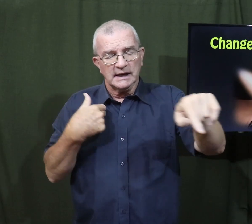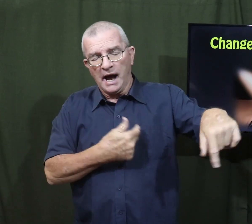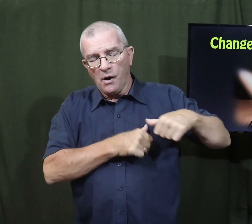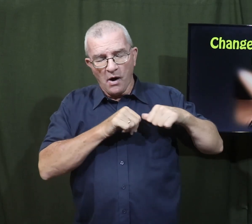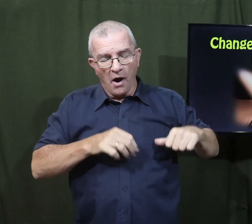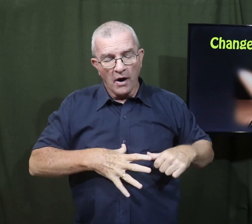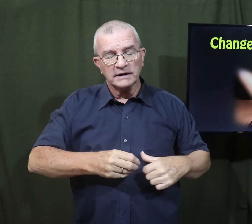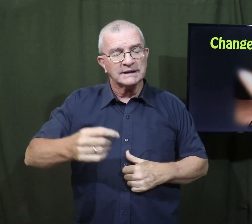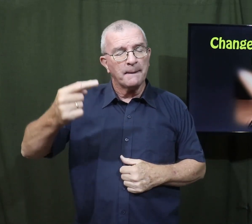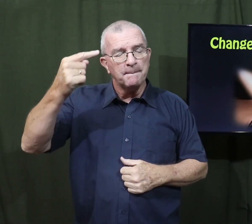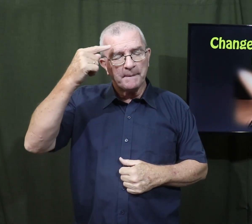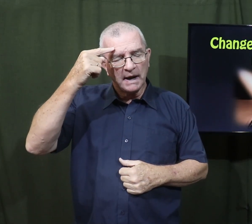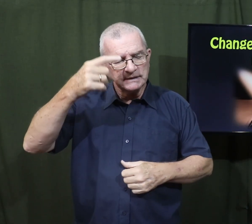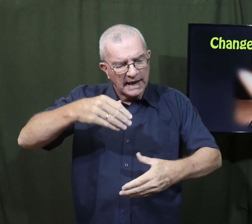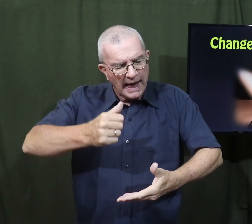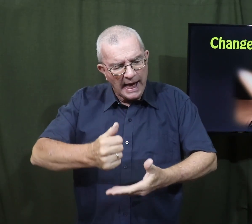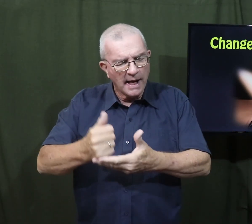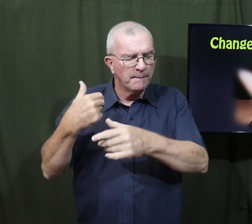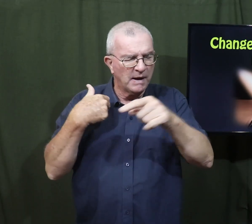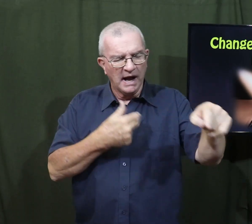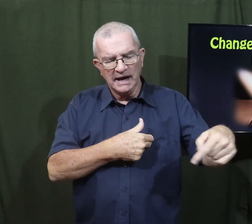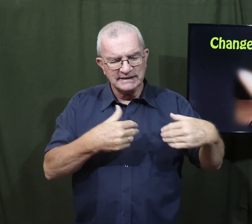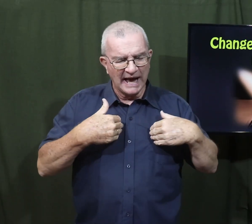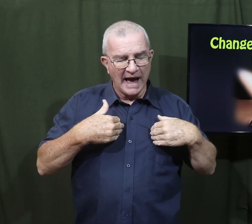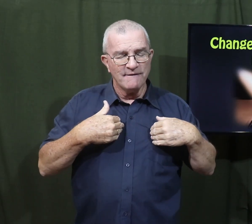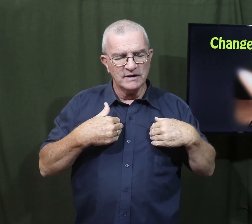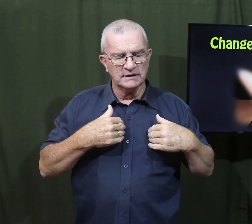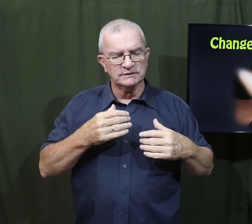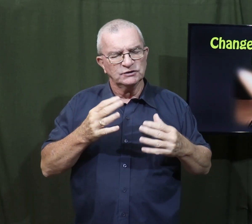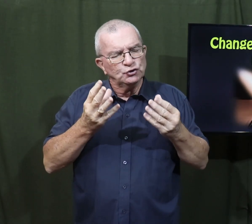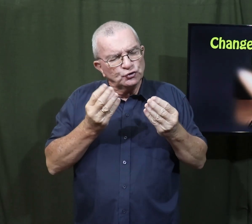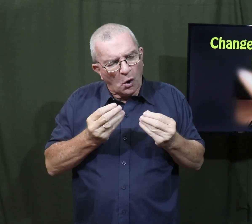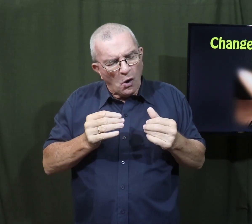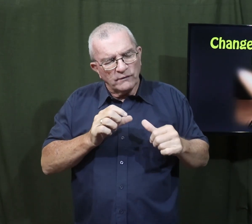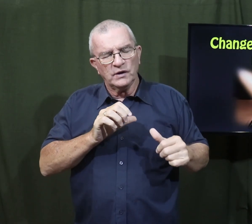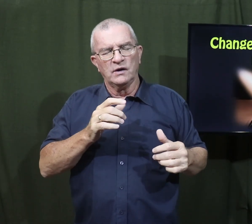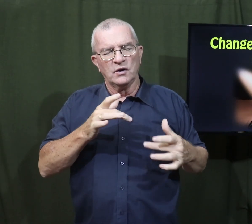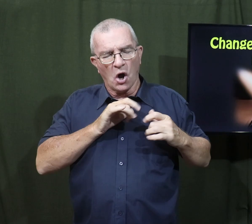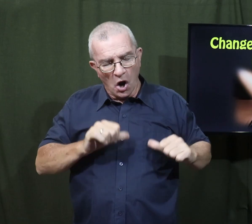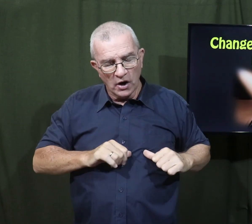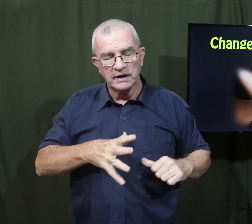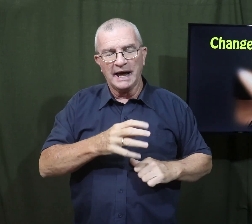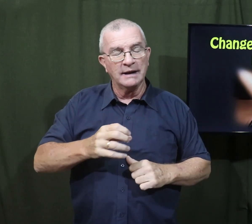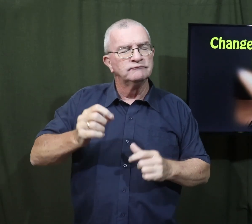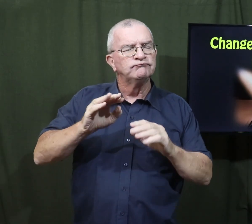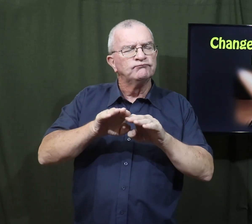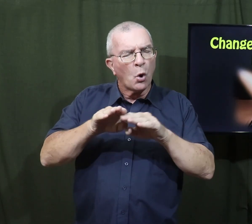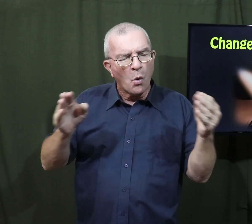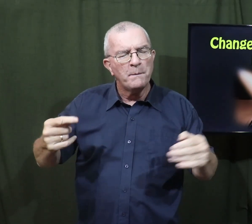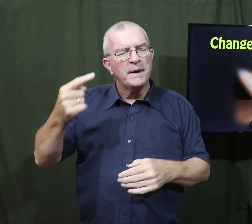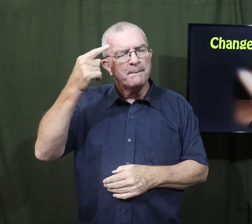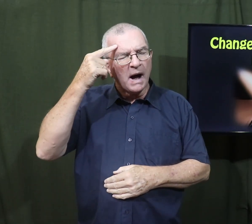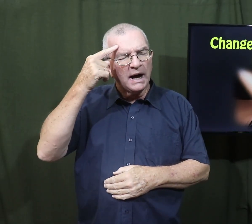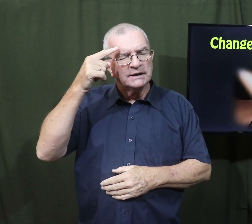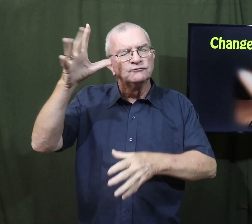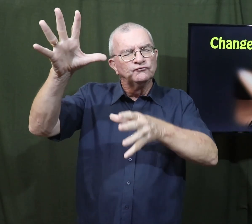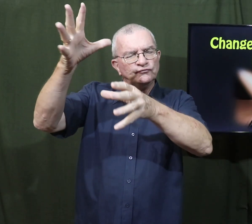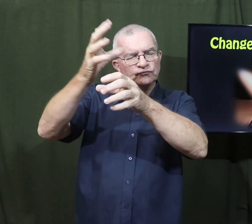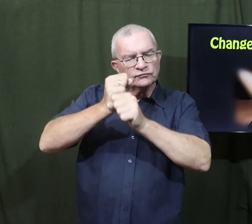Spirit would touch our hearts and minds and help us to have soft hearts, an open